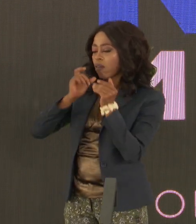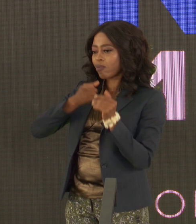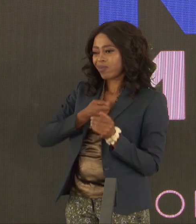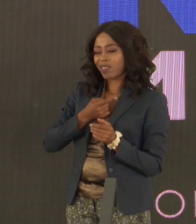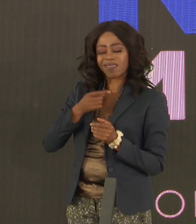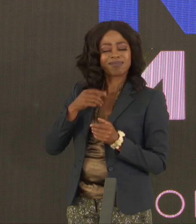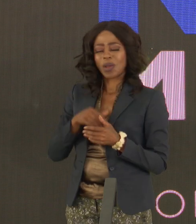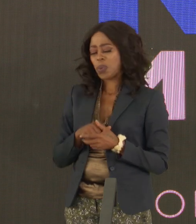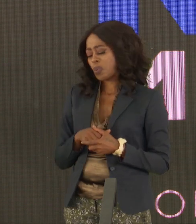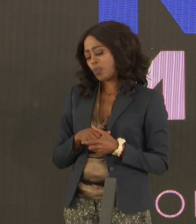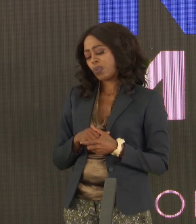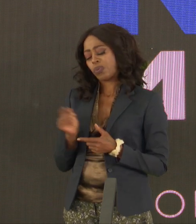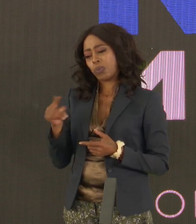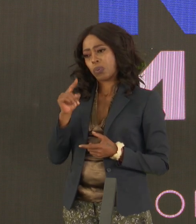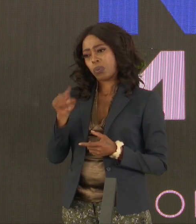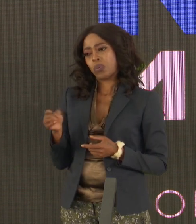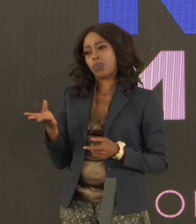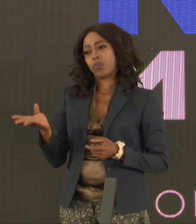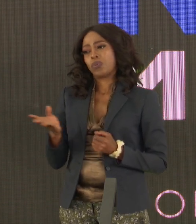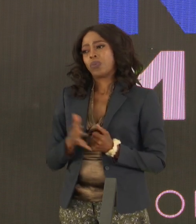themselves.